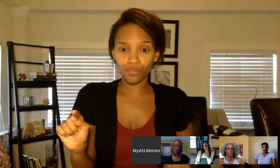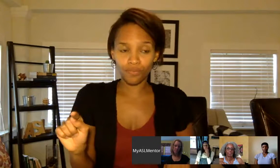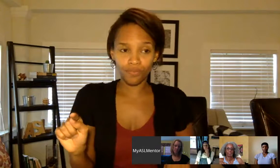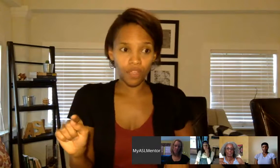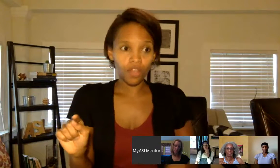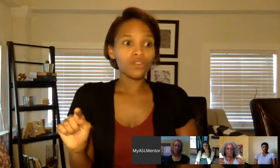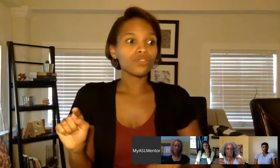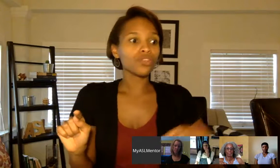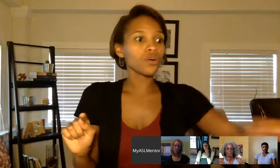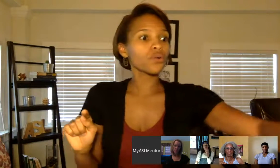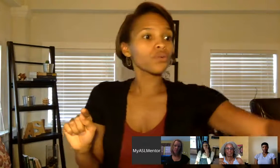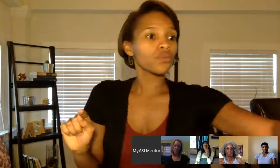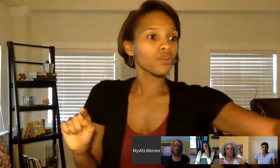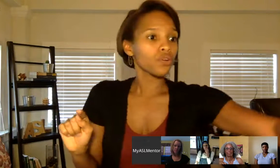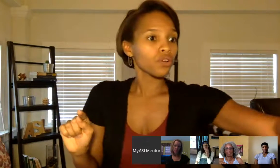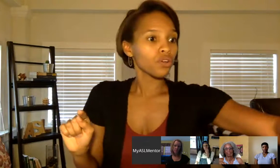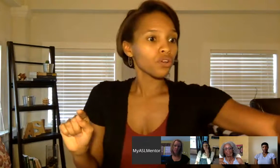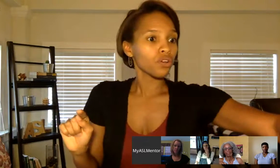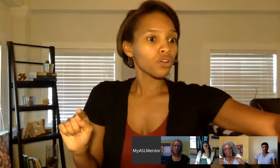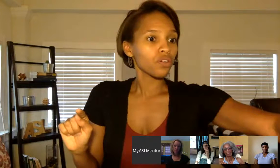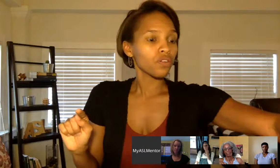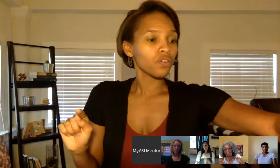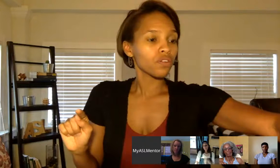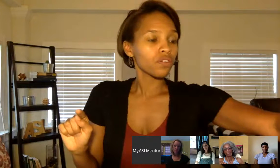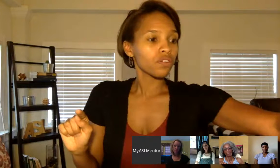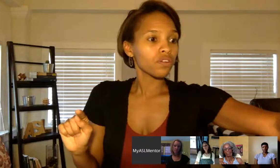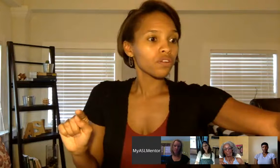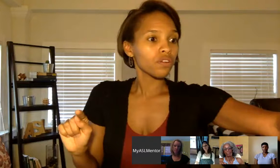do. So